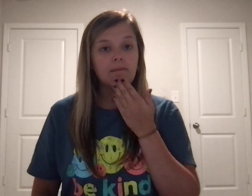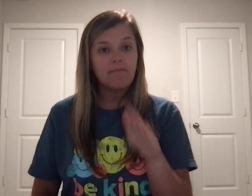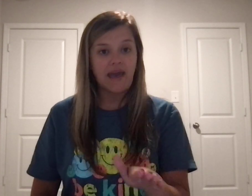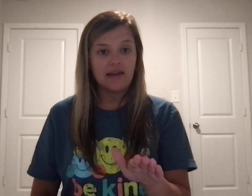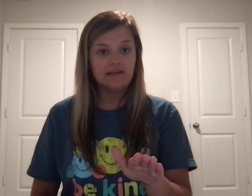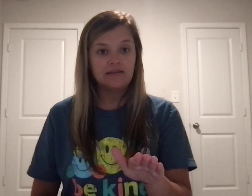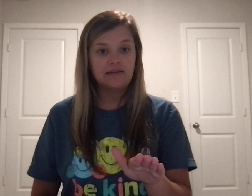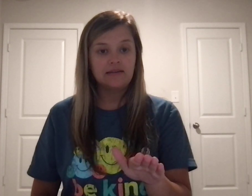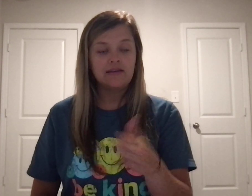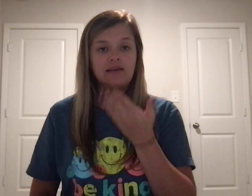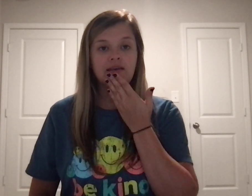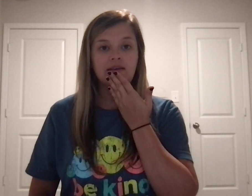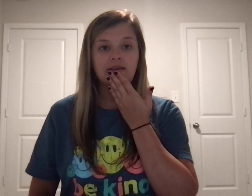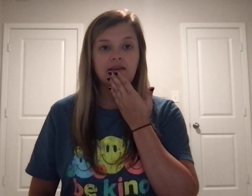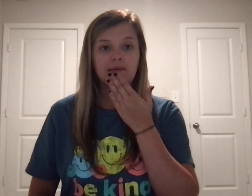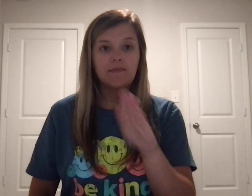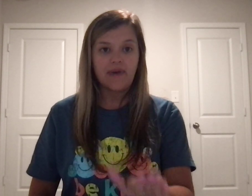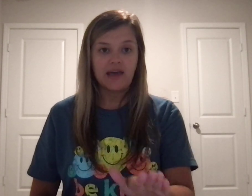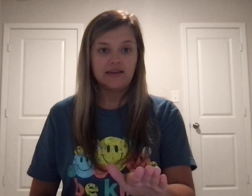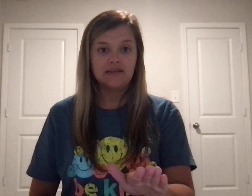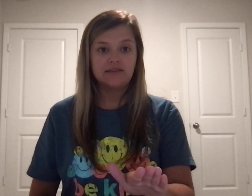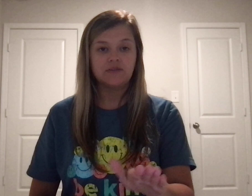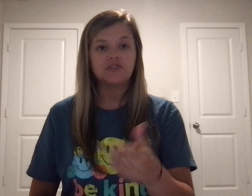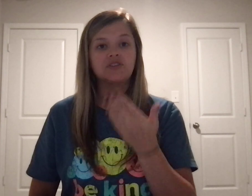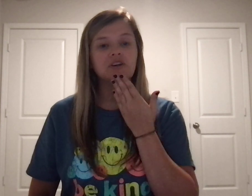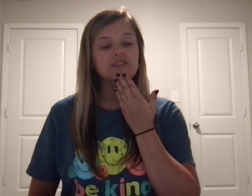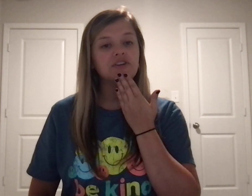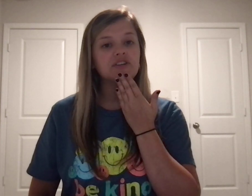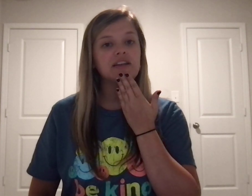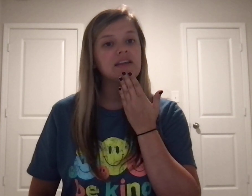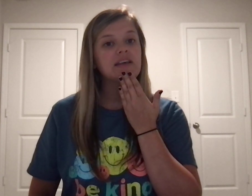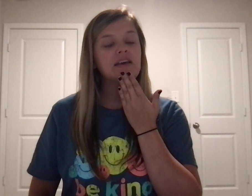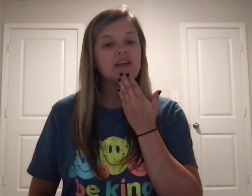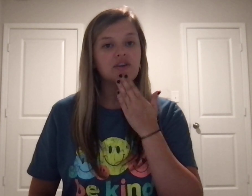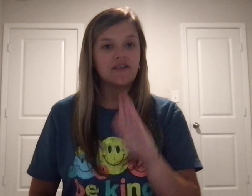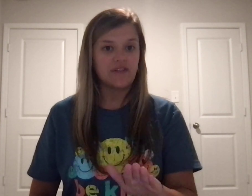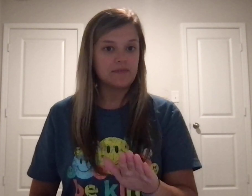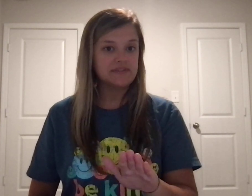bad. Bad. So it just starts at your chin and your hand flips.